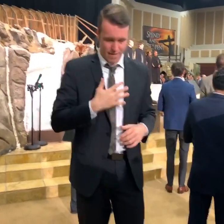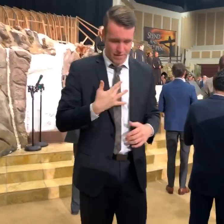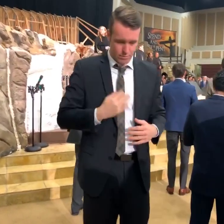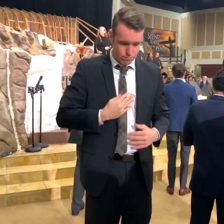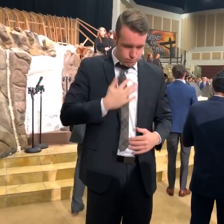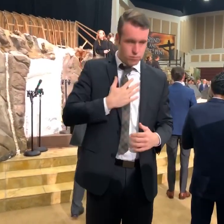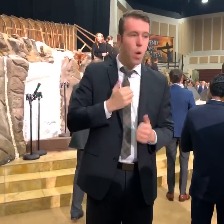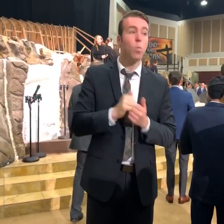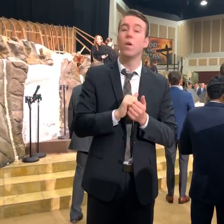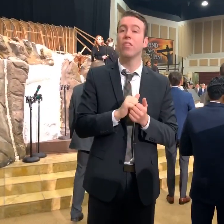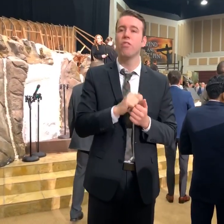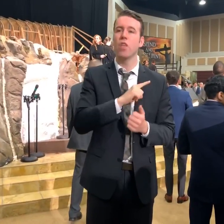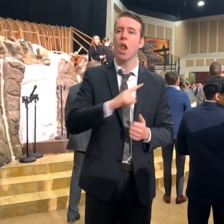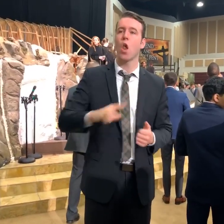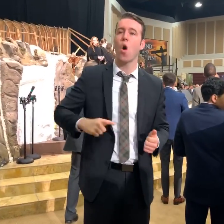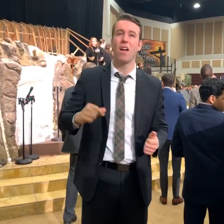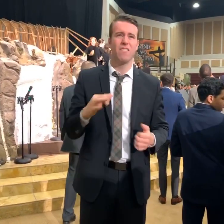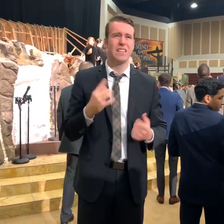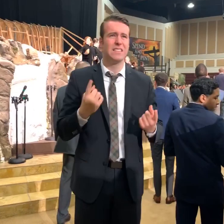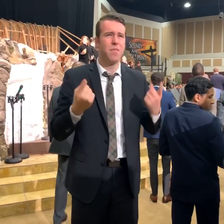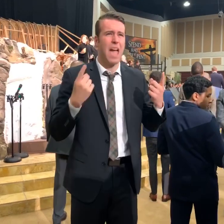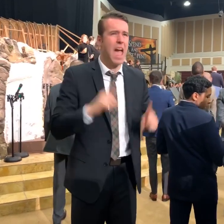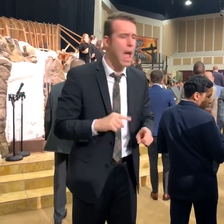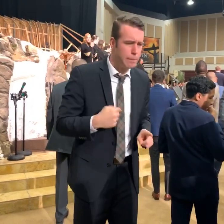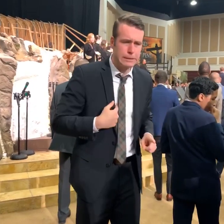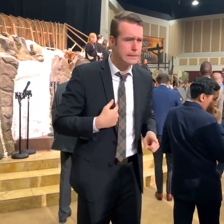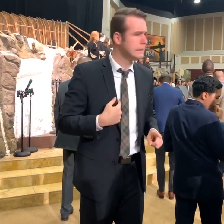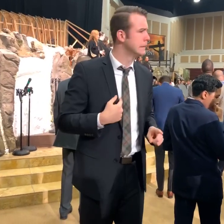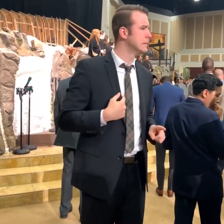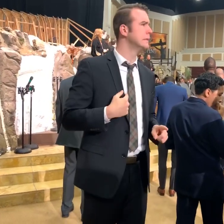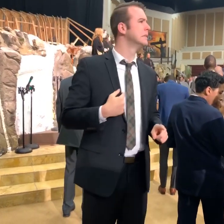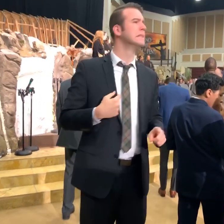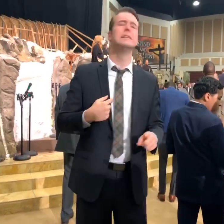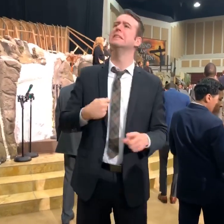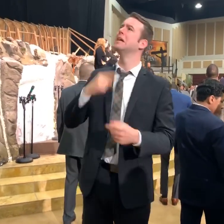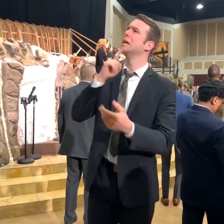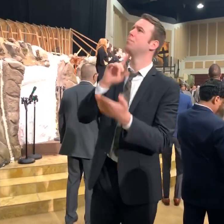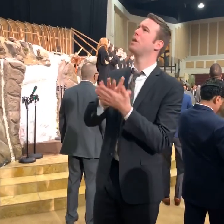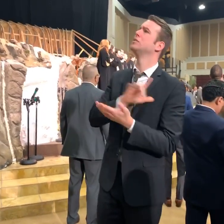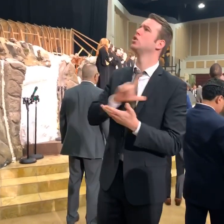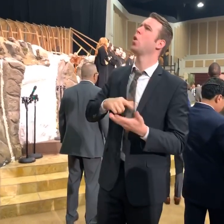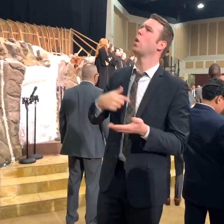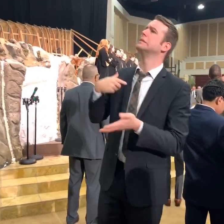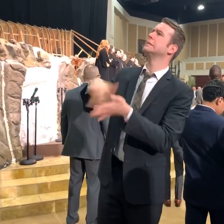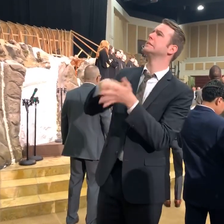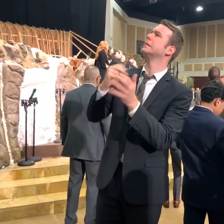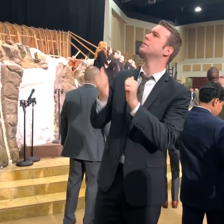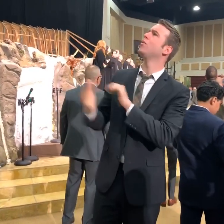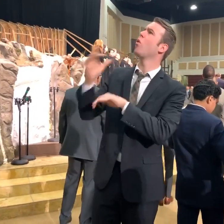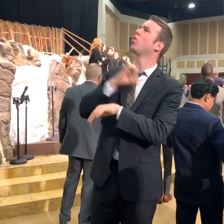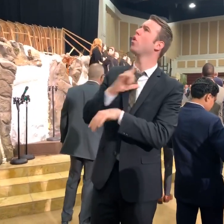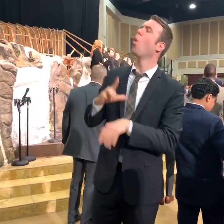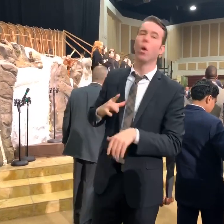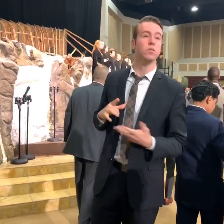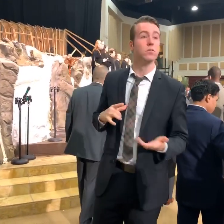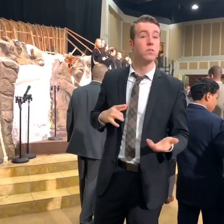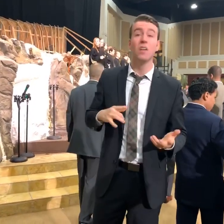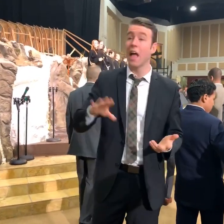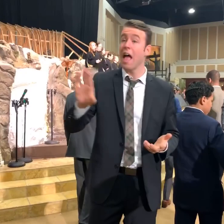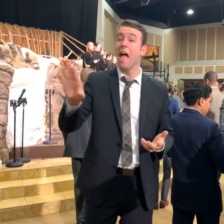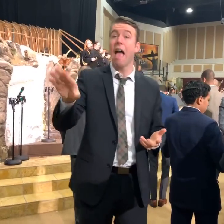When things got going on, maybe he'd cry a little while, then he'd go get his harp and start praising the Lord and dancing before the Lord.